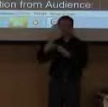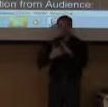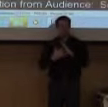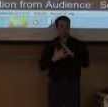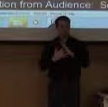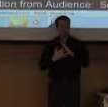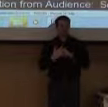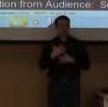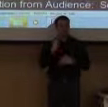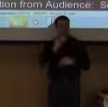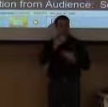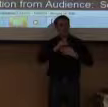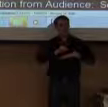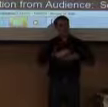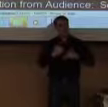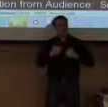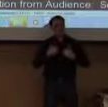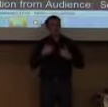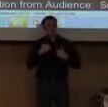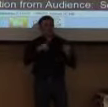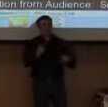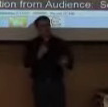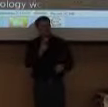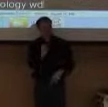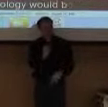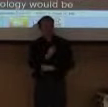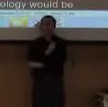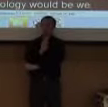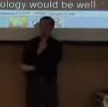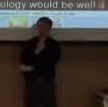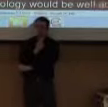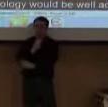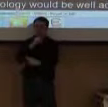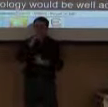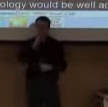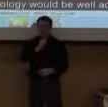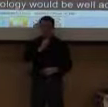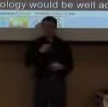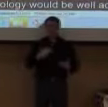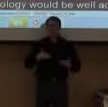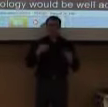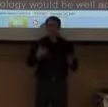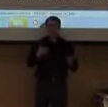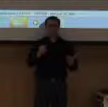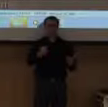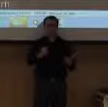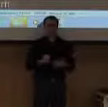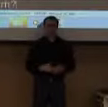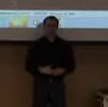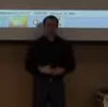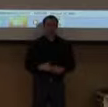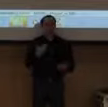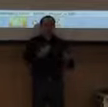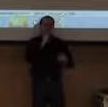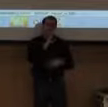would probably be well advised to have somebody like Ben. Yes. I would recommend that someone,